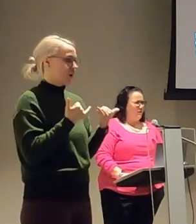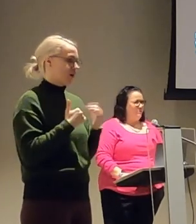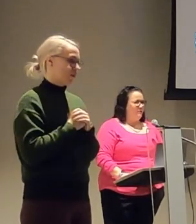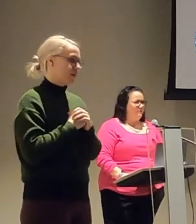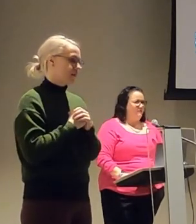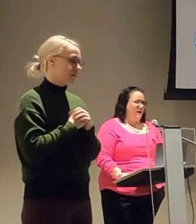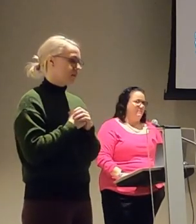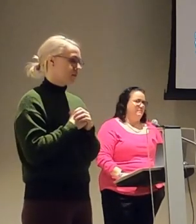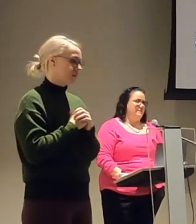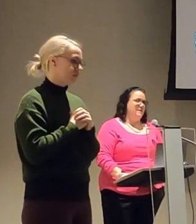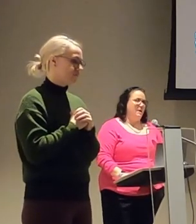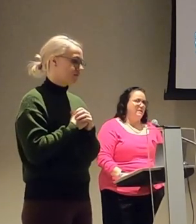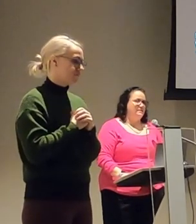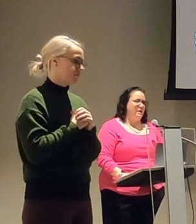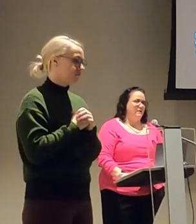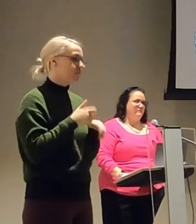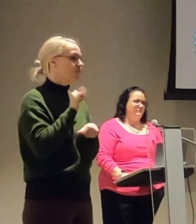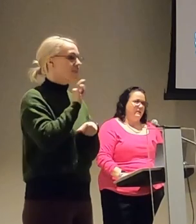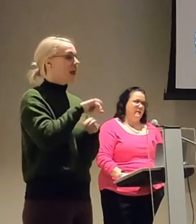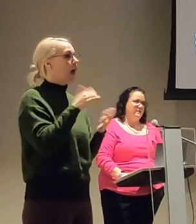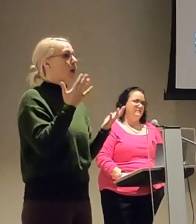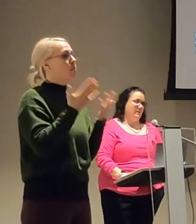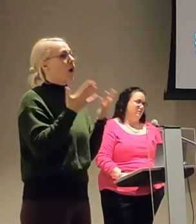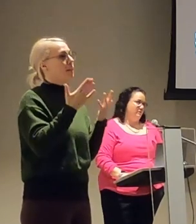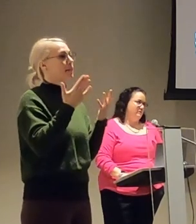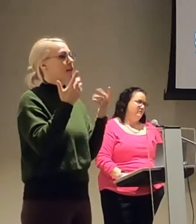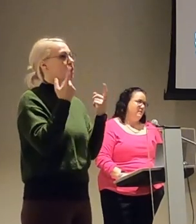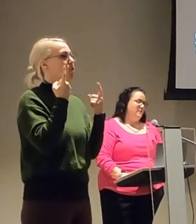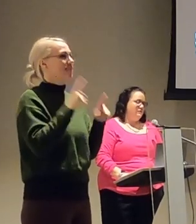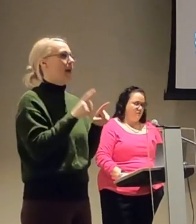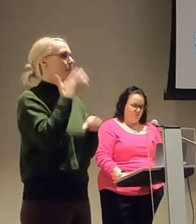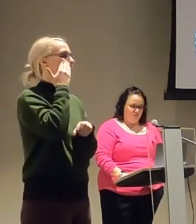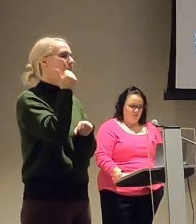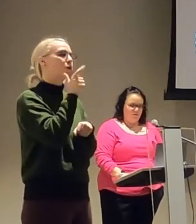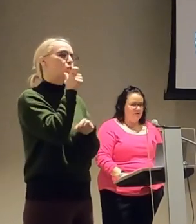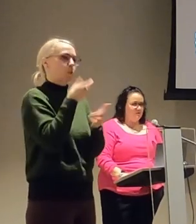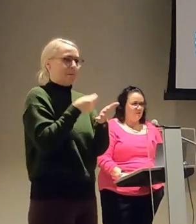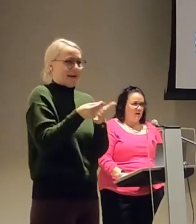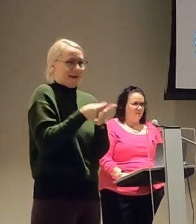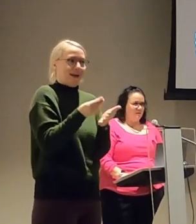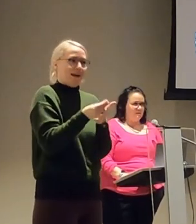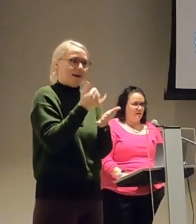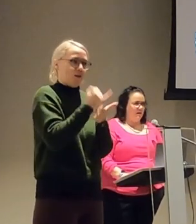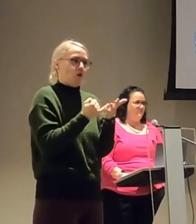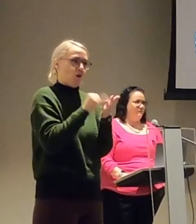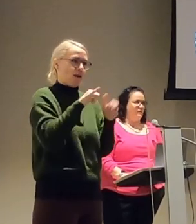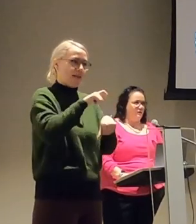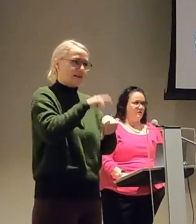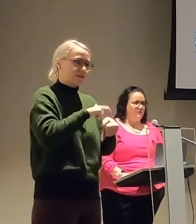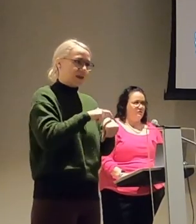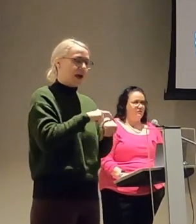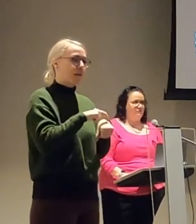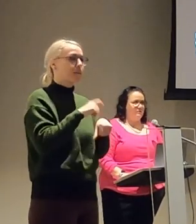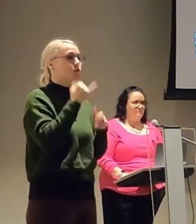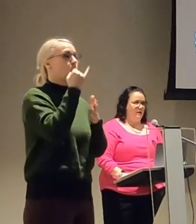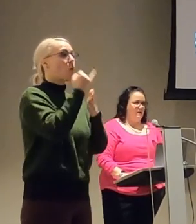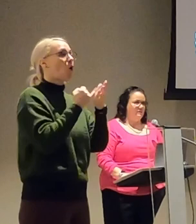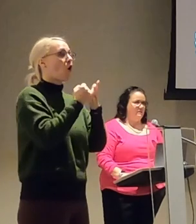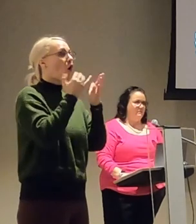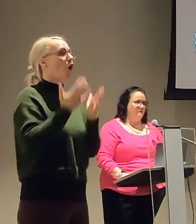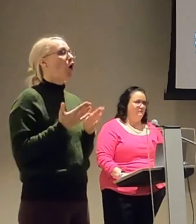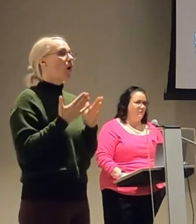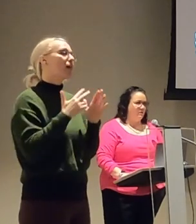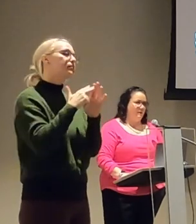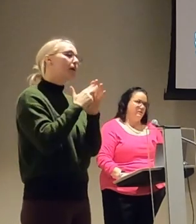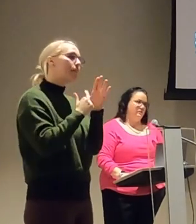this probably would have happened because of his patrons. So this was common at the time if an artist was